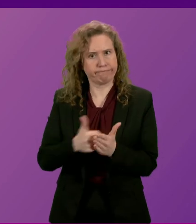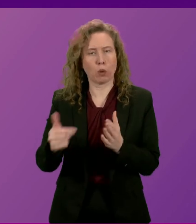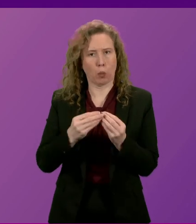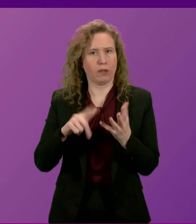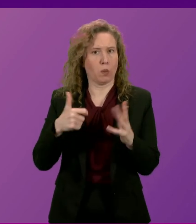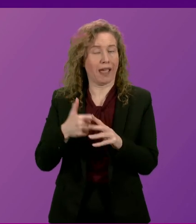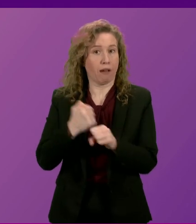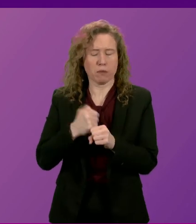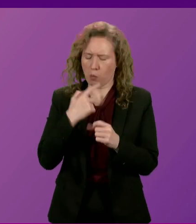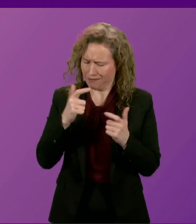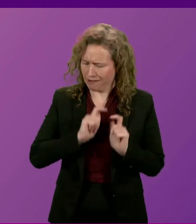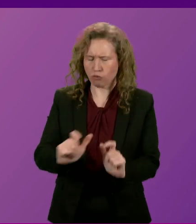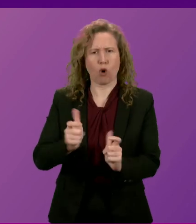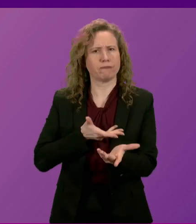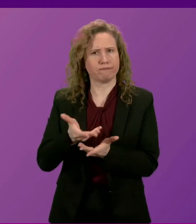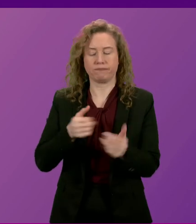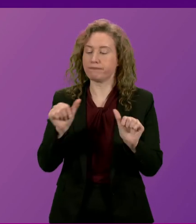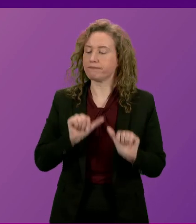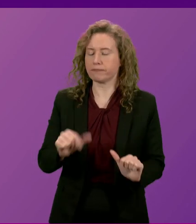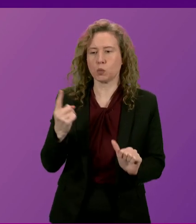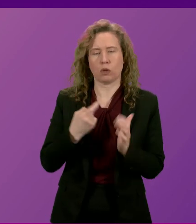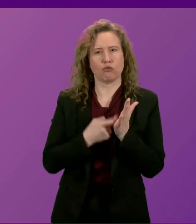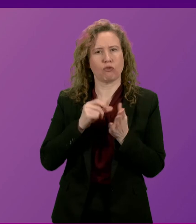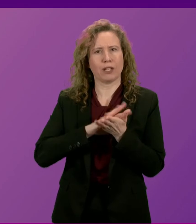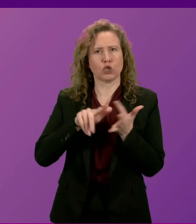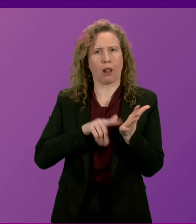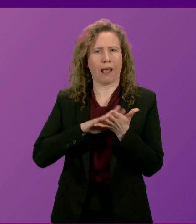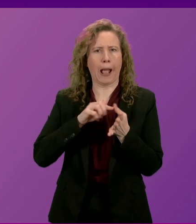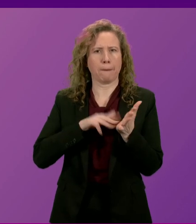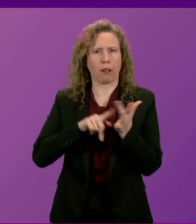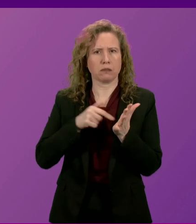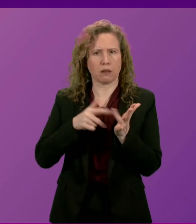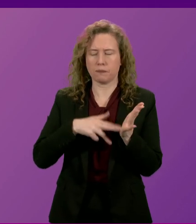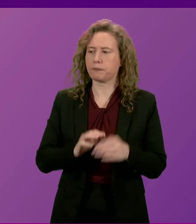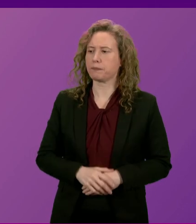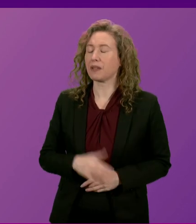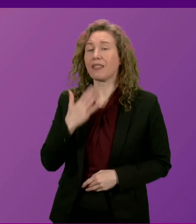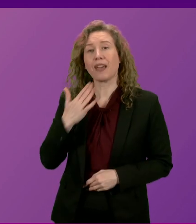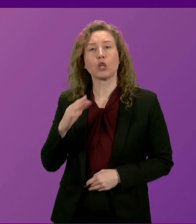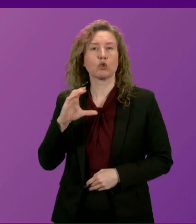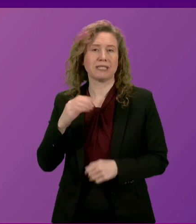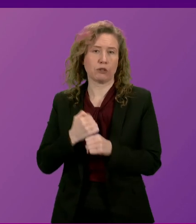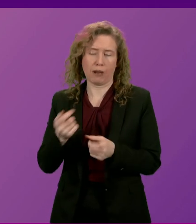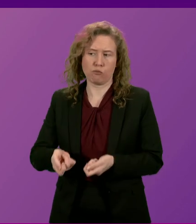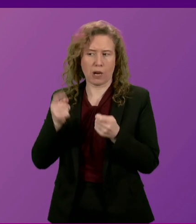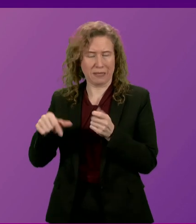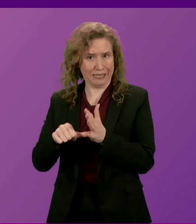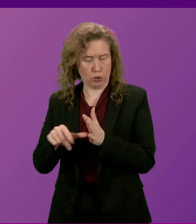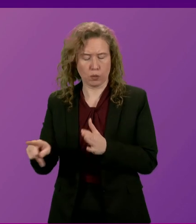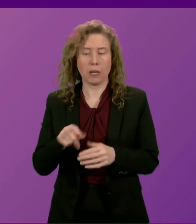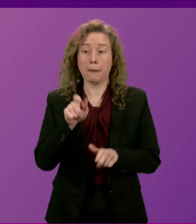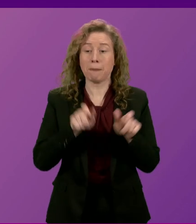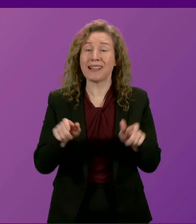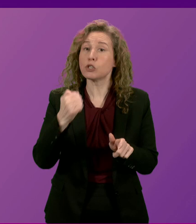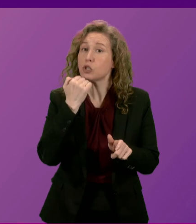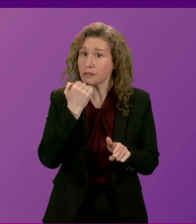Government, and we will continue to do that. Rachel Hamilton. Presiding Officer, I thank Christine Graham for bringing up this important issue. Passenger numbers,